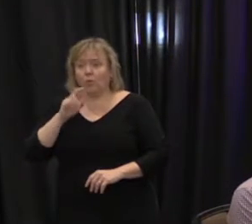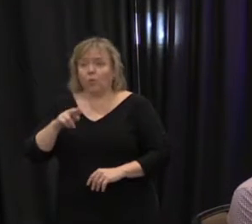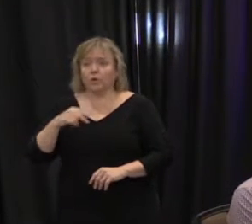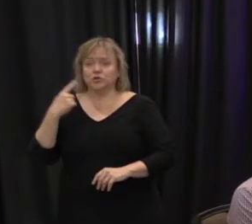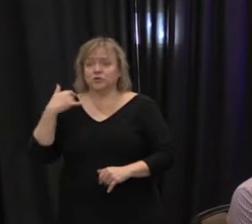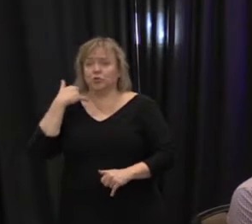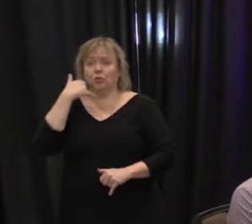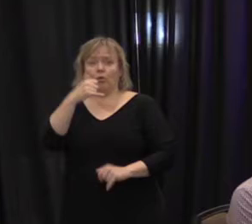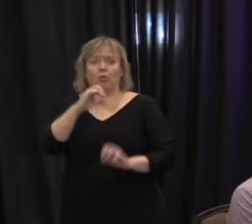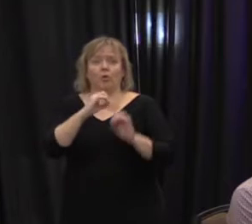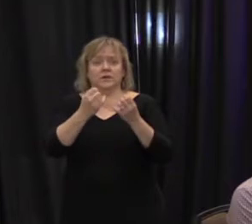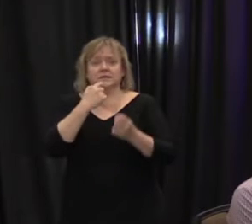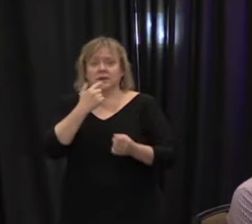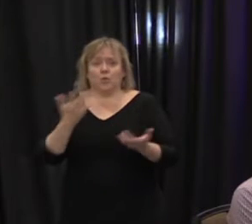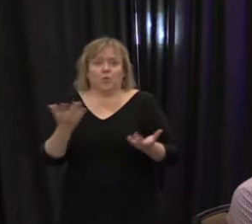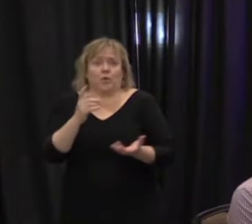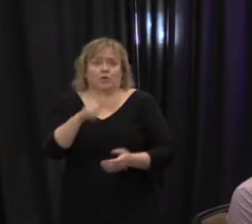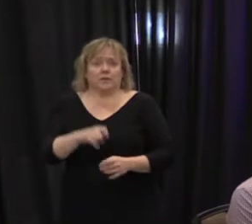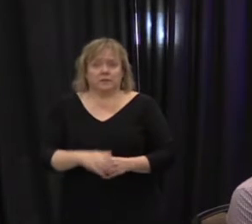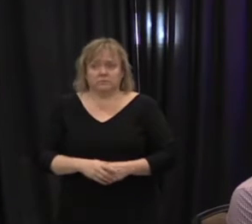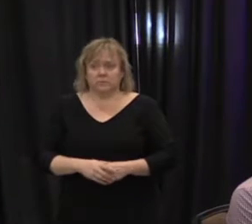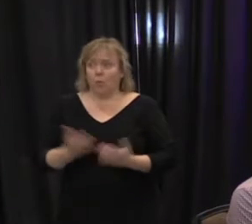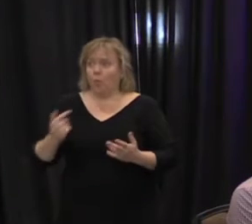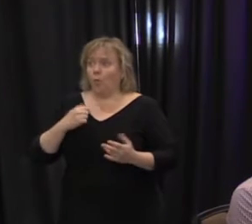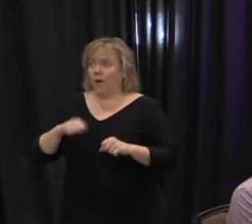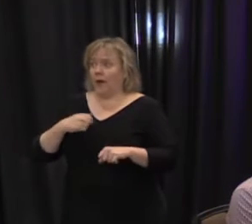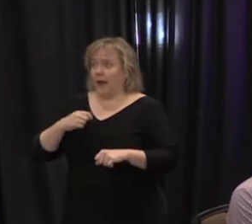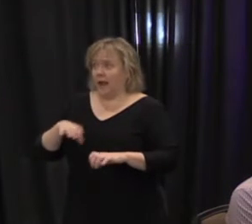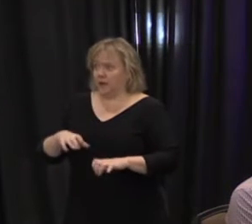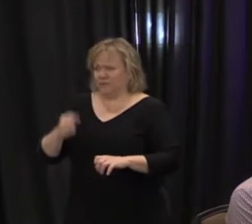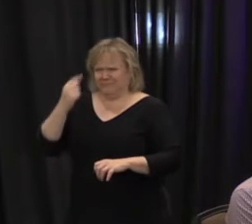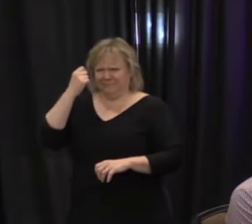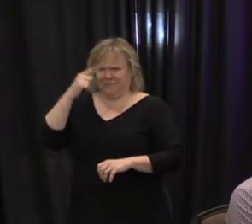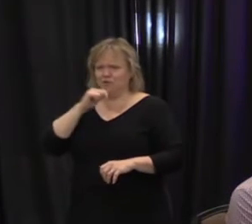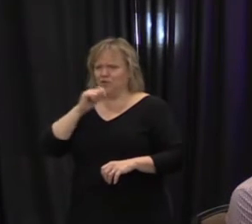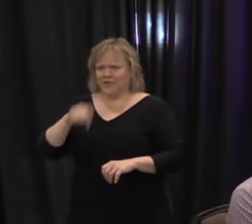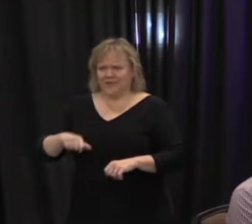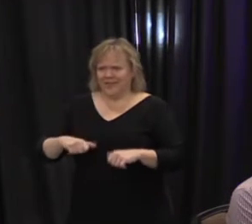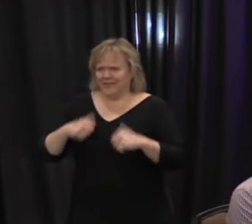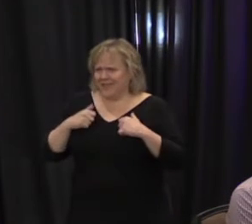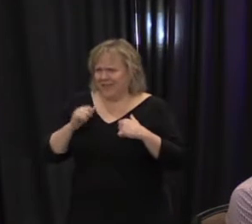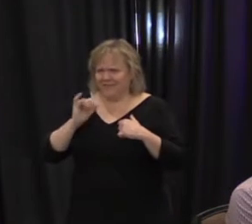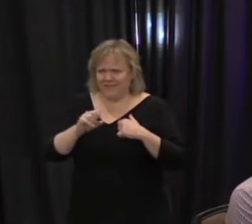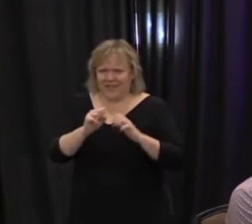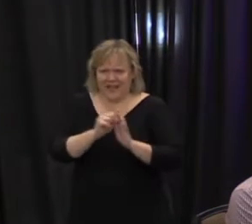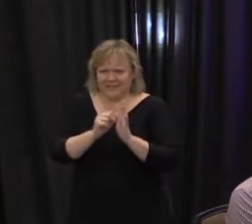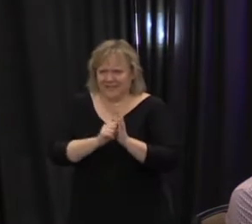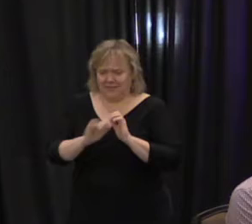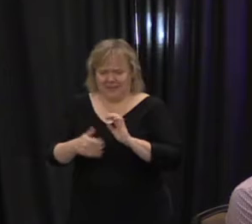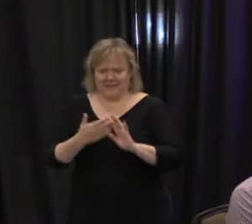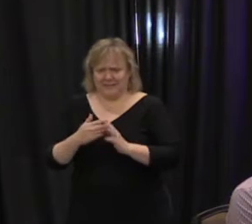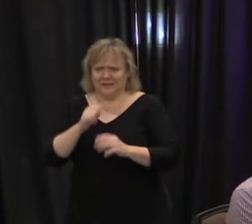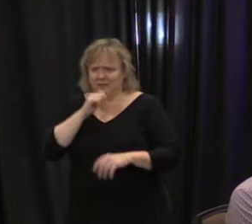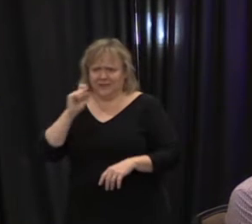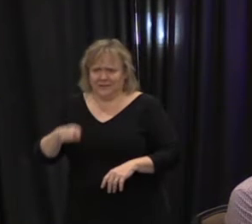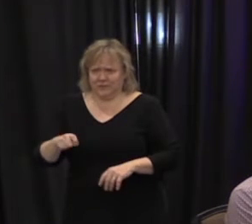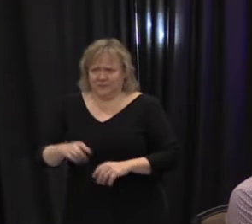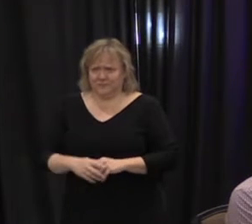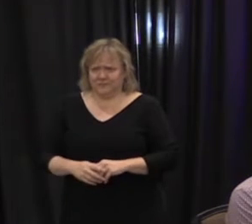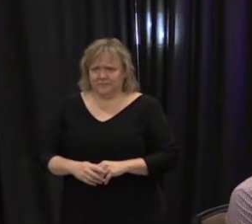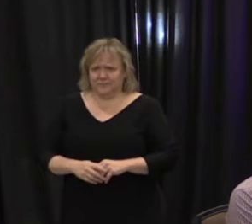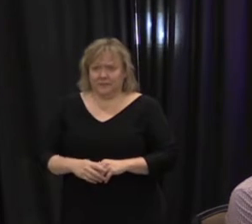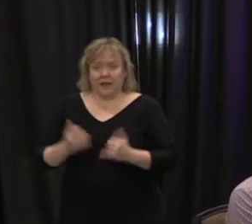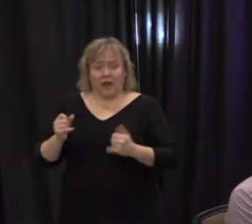What can I do? Even from here. You don't have to be in the same city or state. Right. Right?